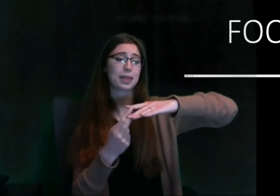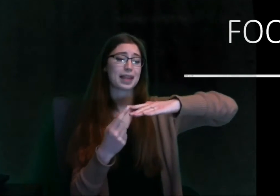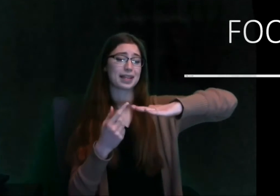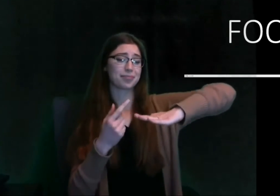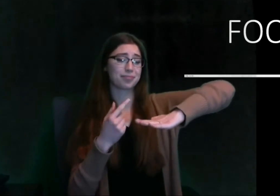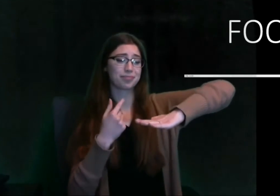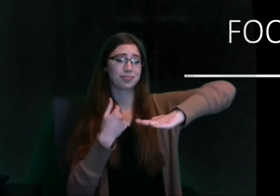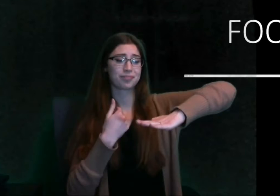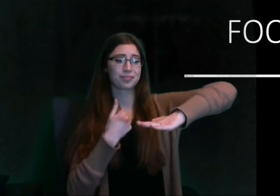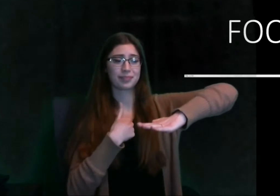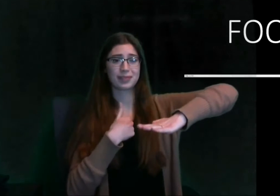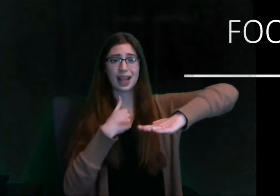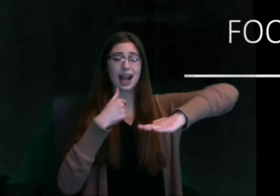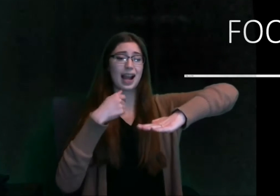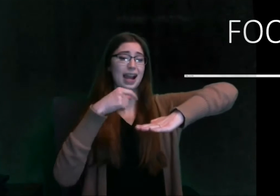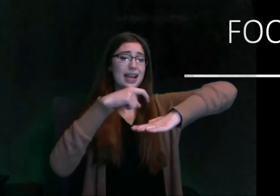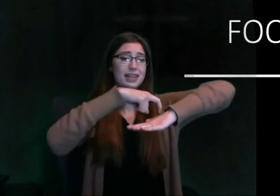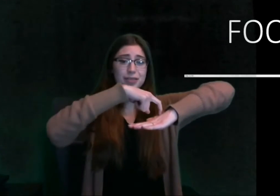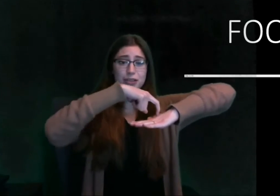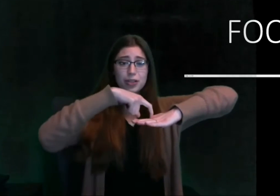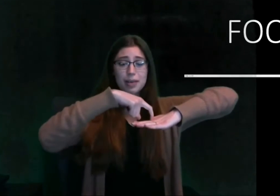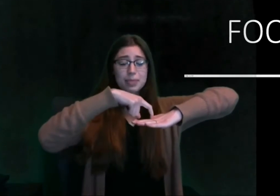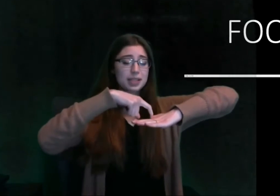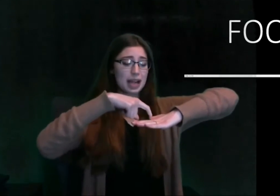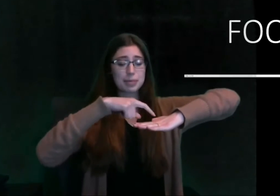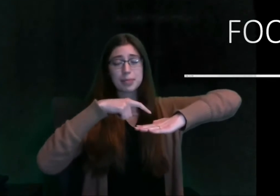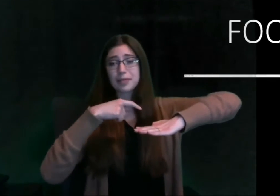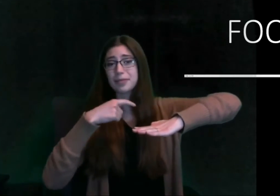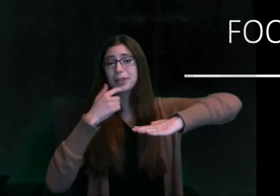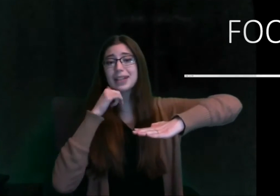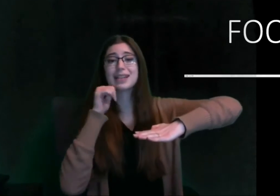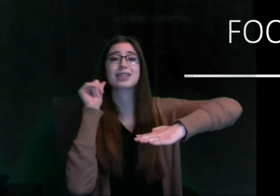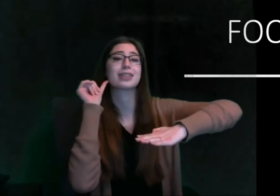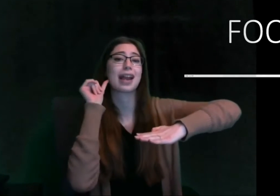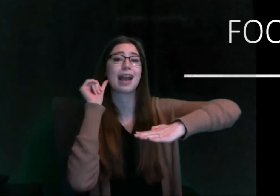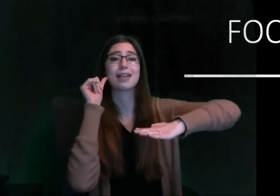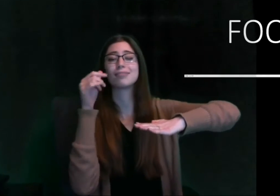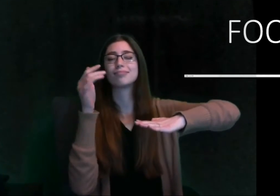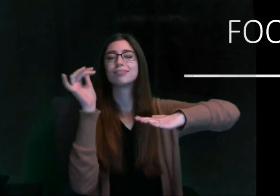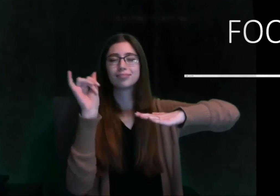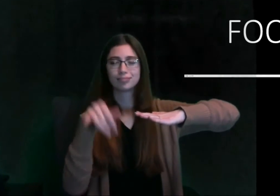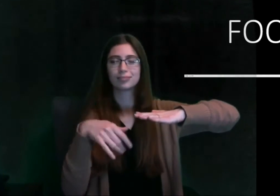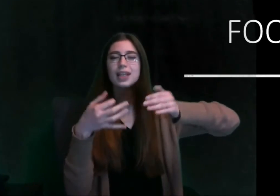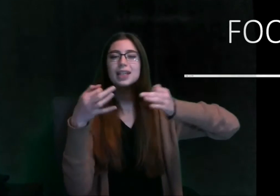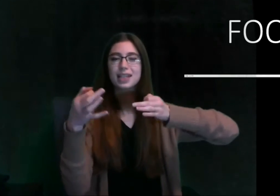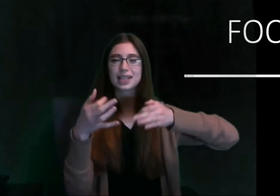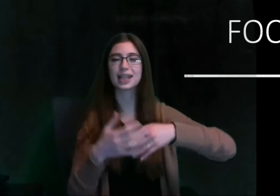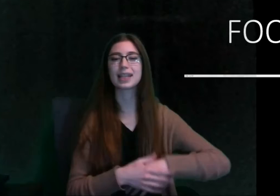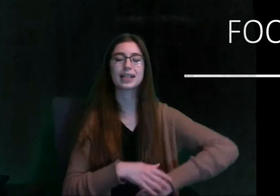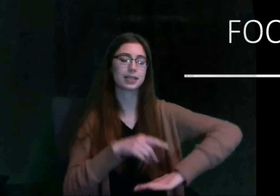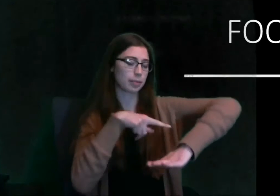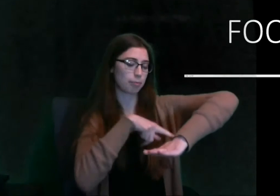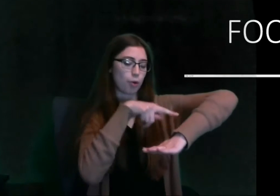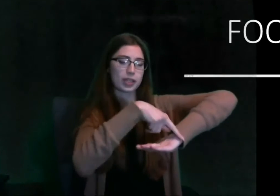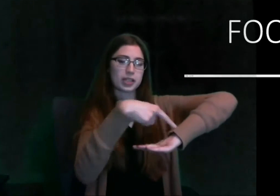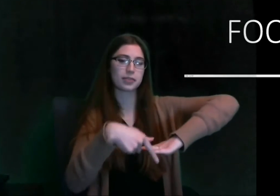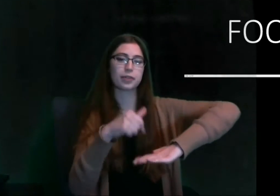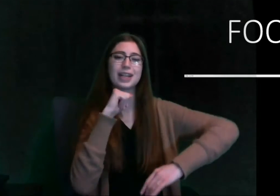something, I scraped the top of my foot yesterday. Things like that, to be able to point to your foot instead